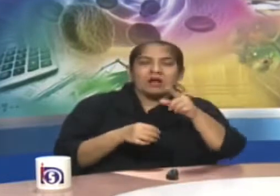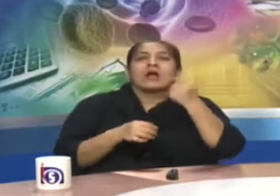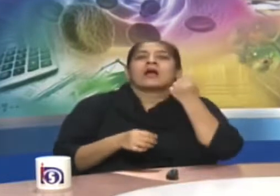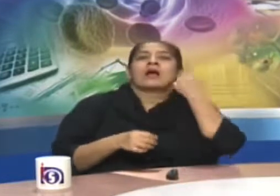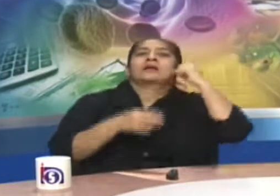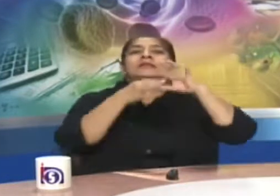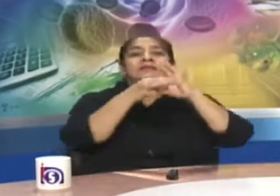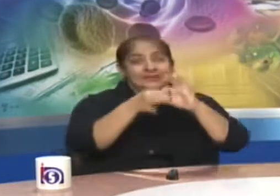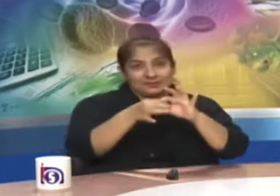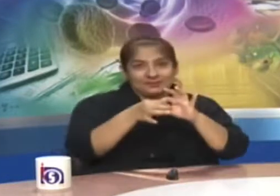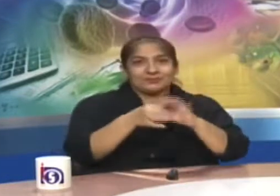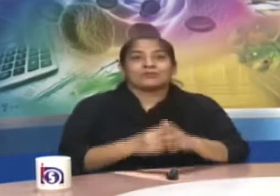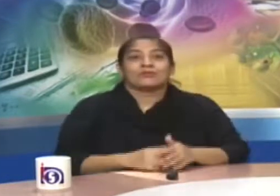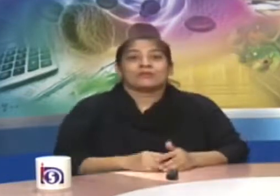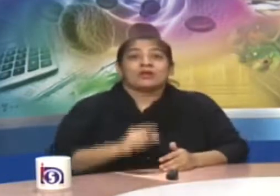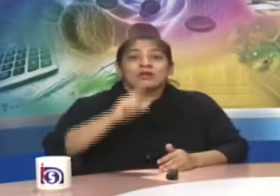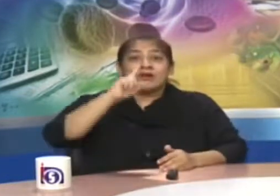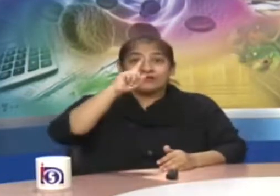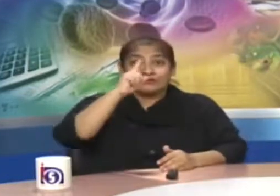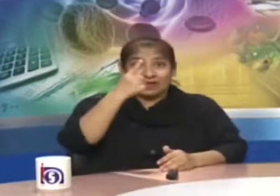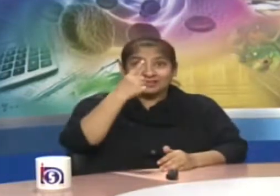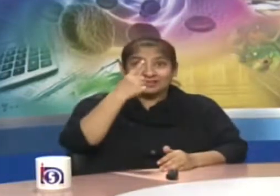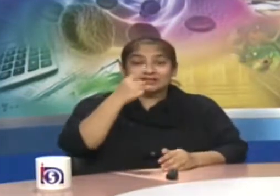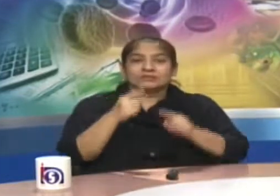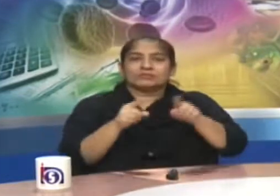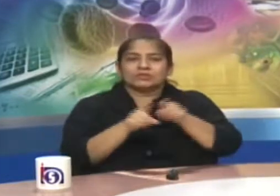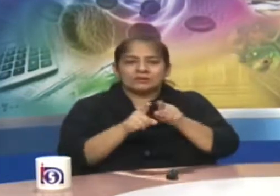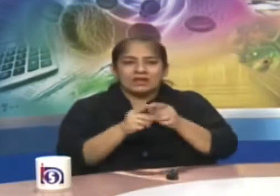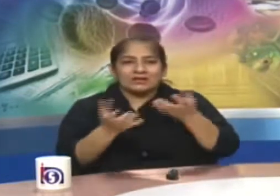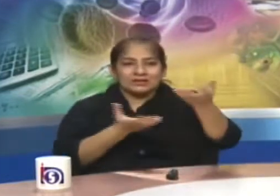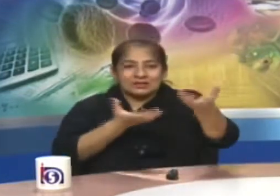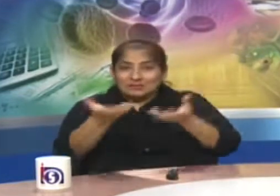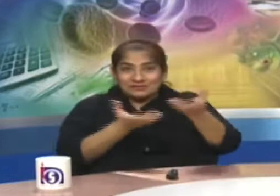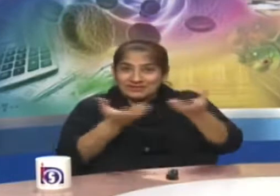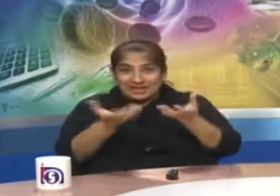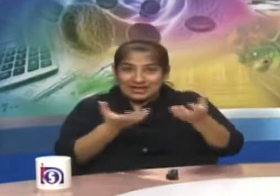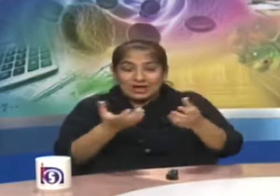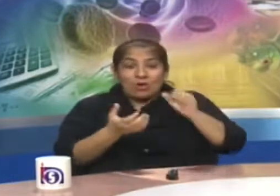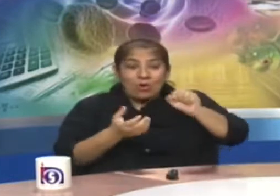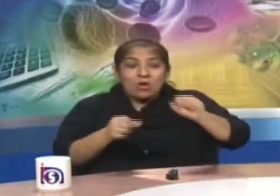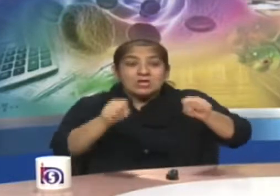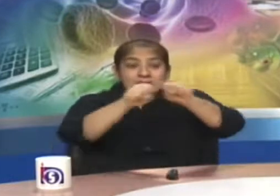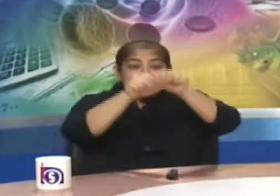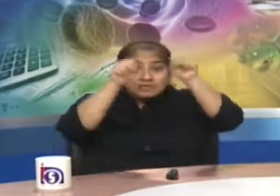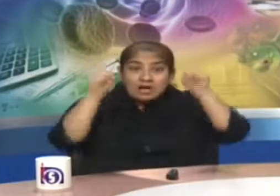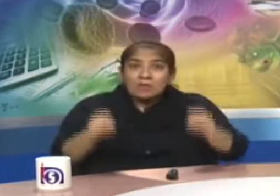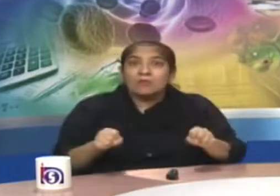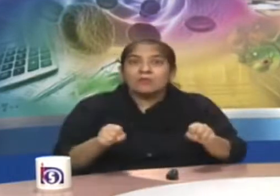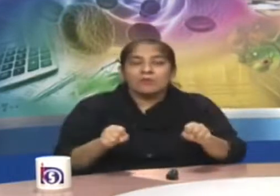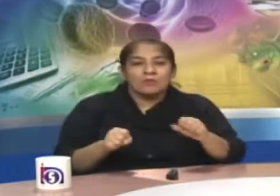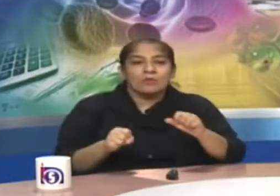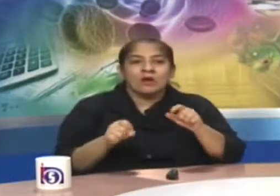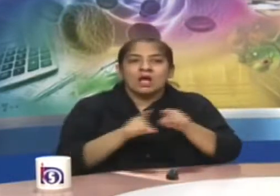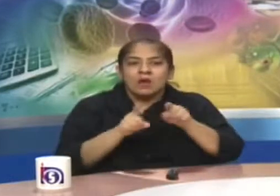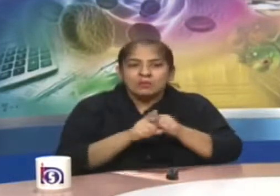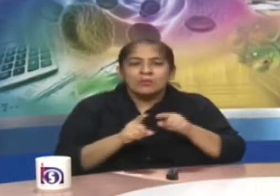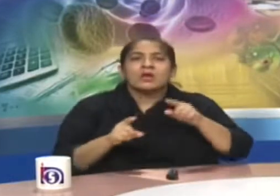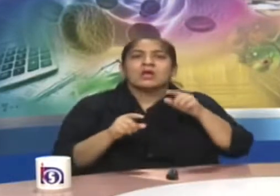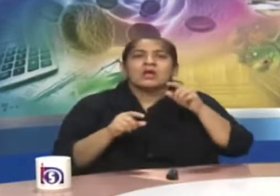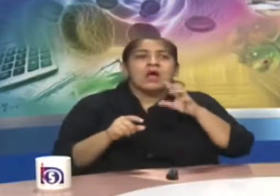It has few points. You will understand when you understand all those points. The